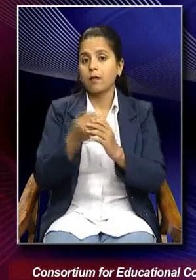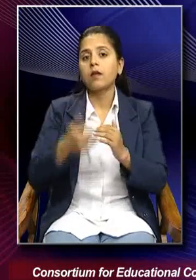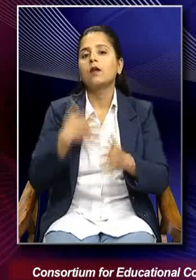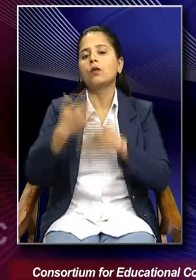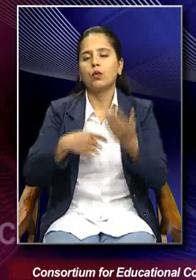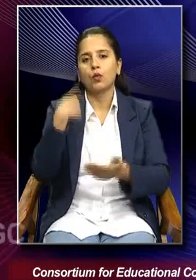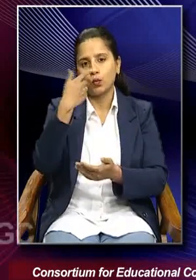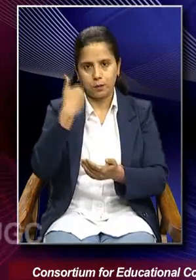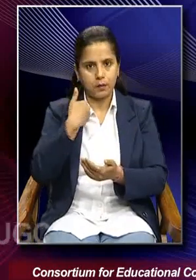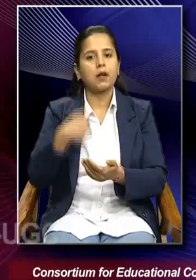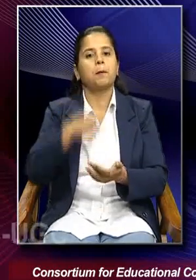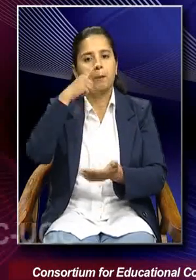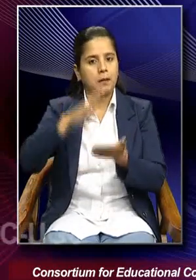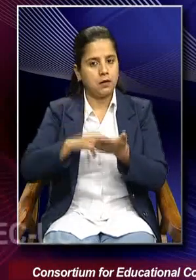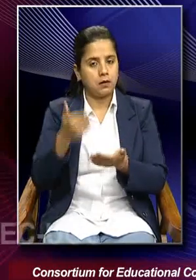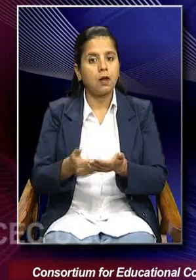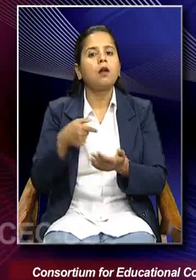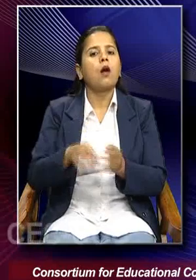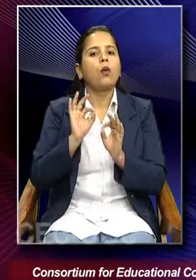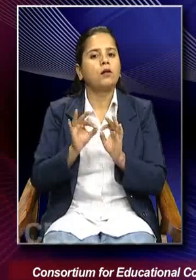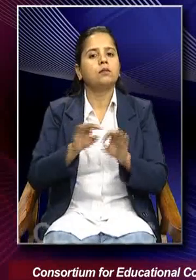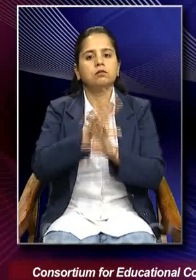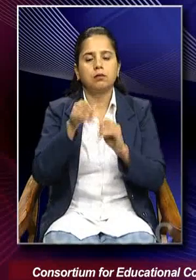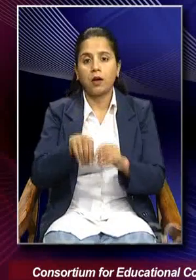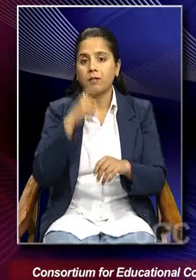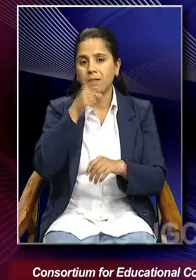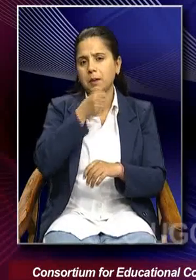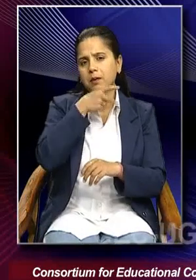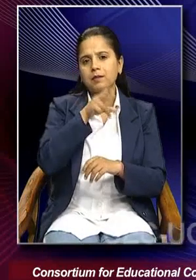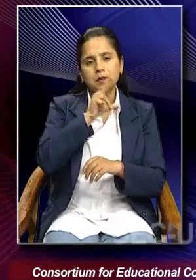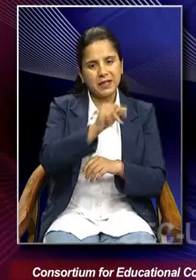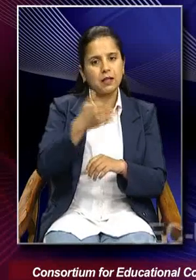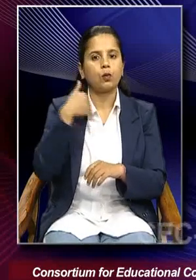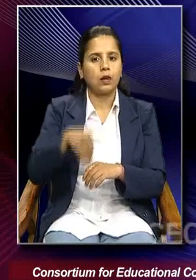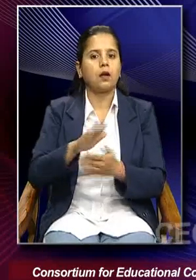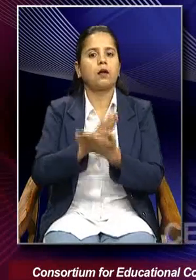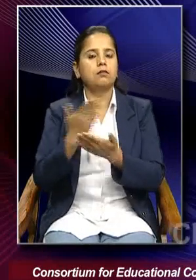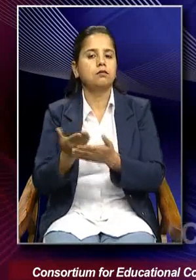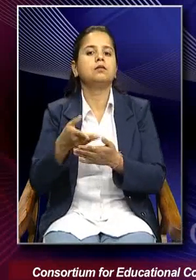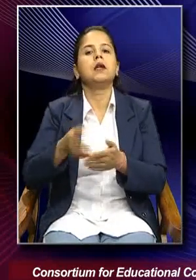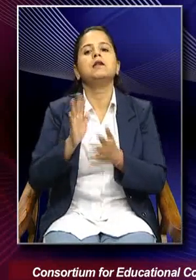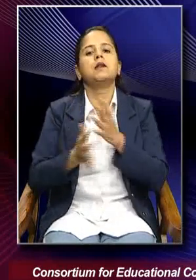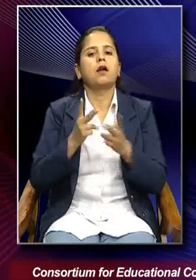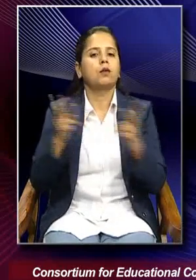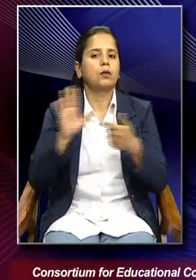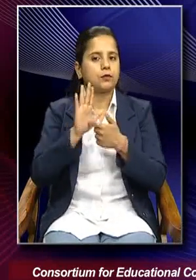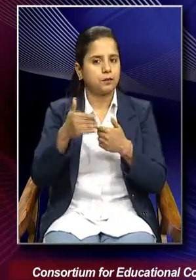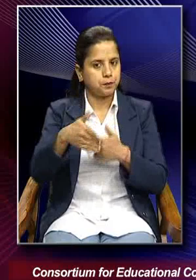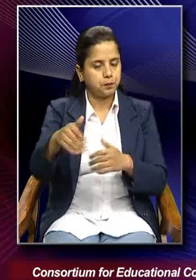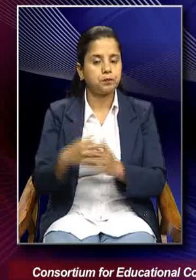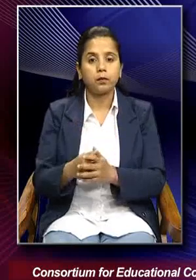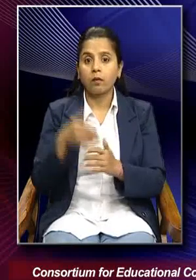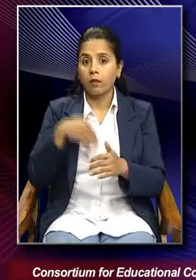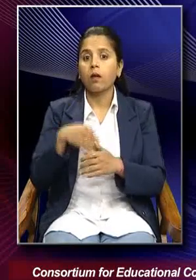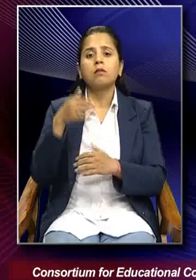Miss Manisha, who is going to interpret my lectures in sign language. So, within